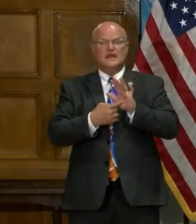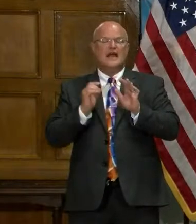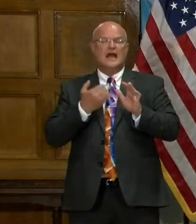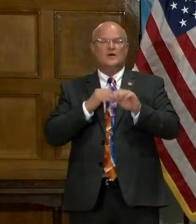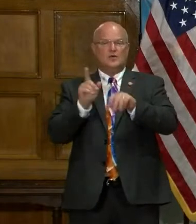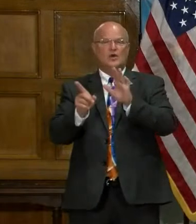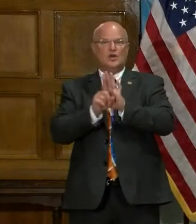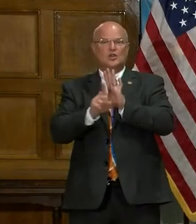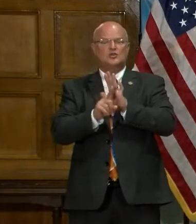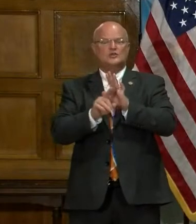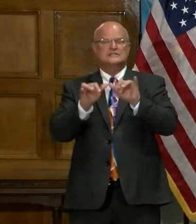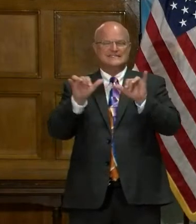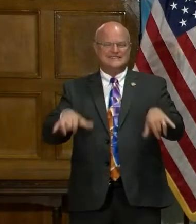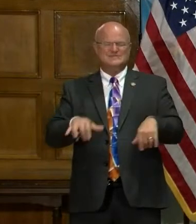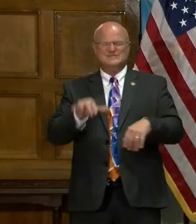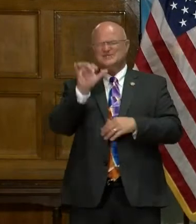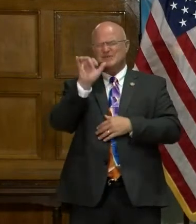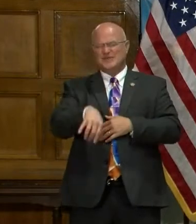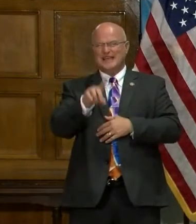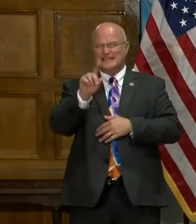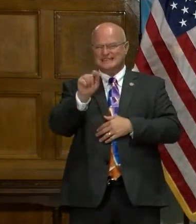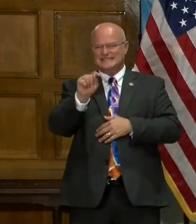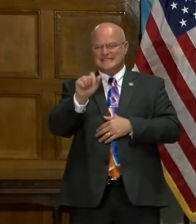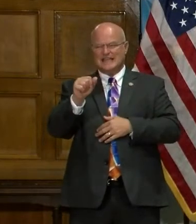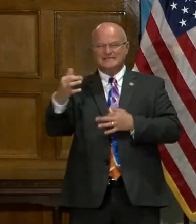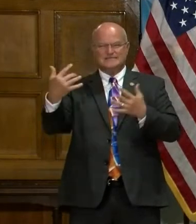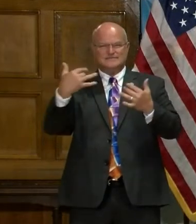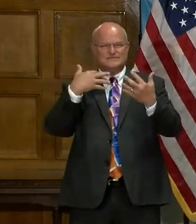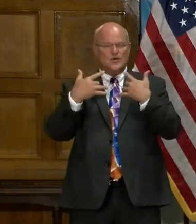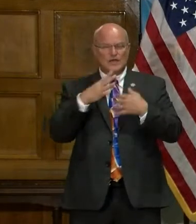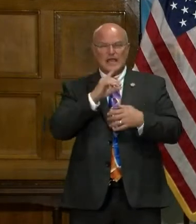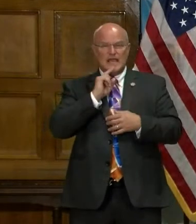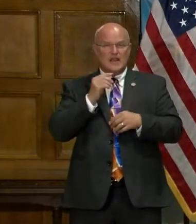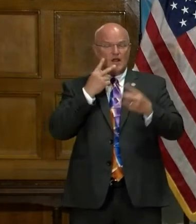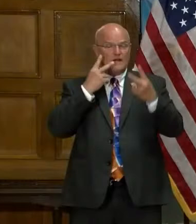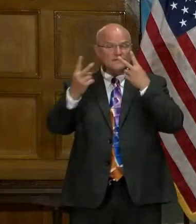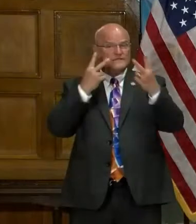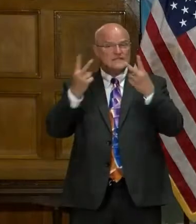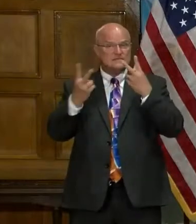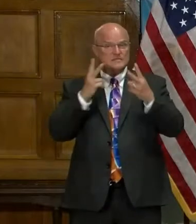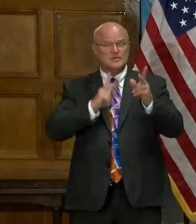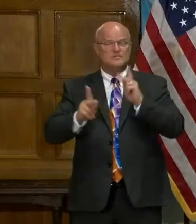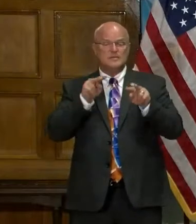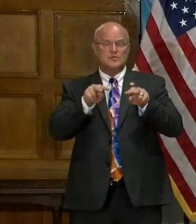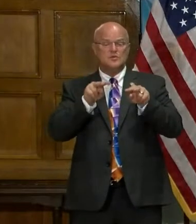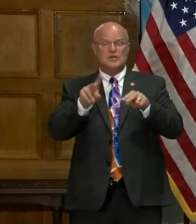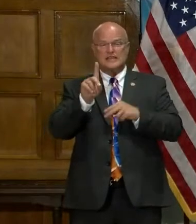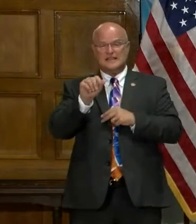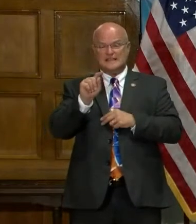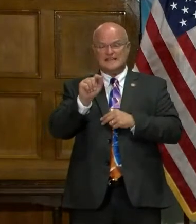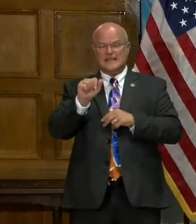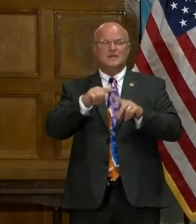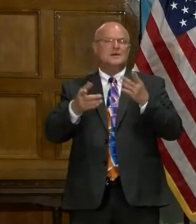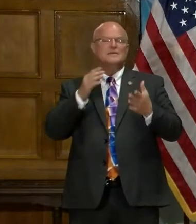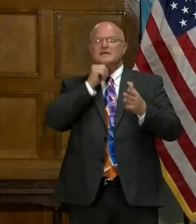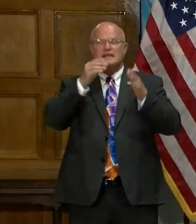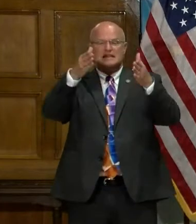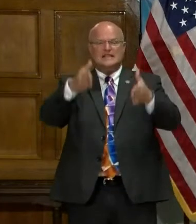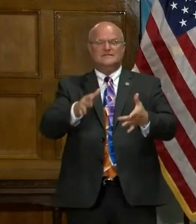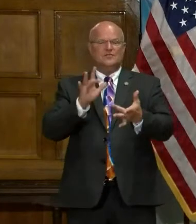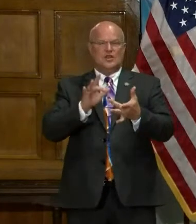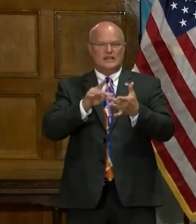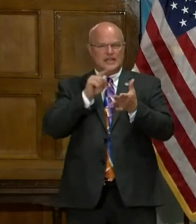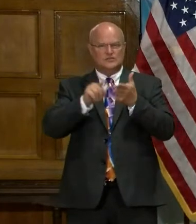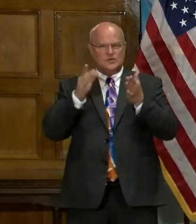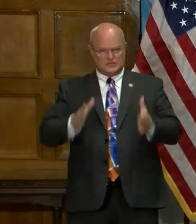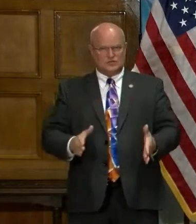system. So really those data are flowing in and are visible to those looking at the data, but maybe not to the individual